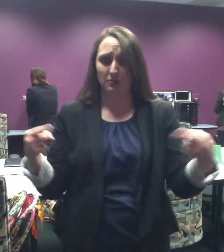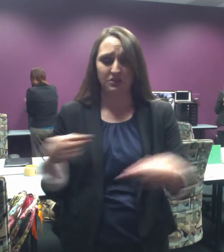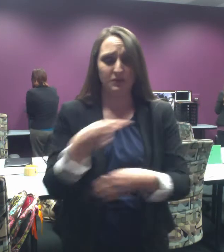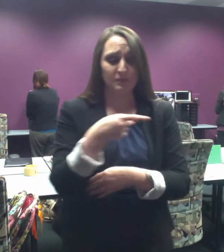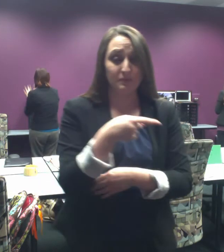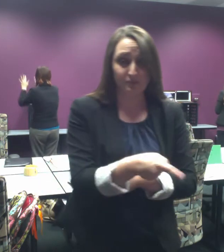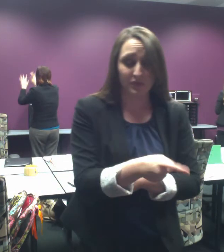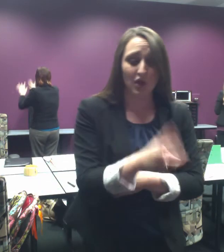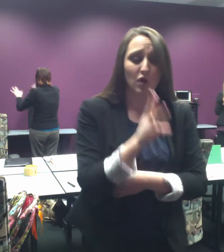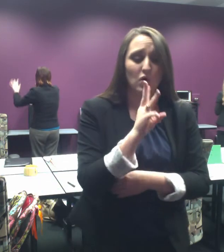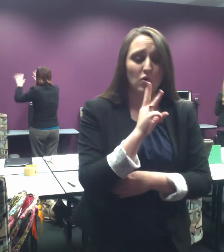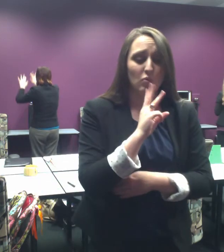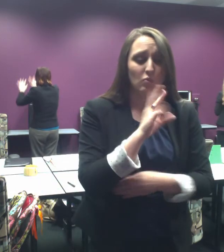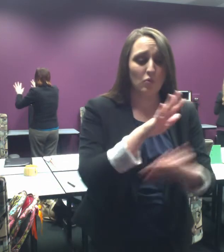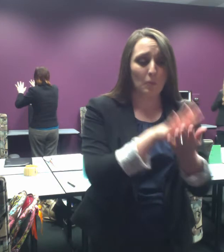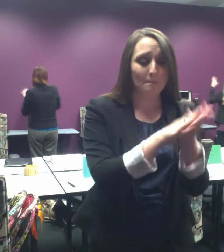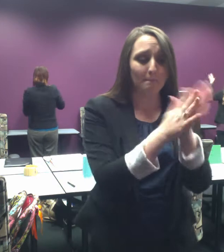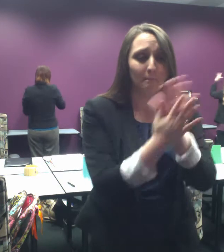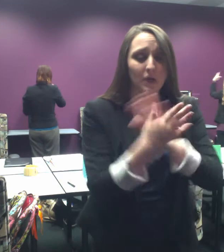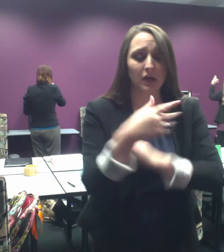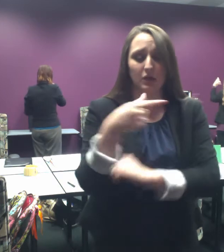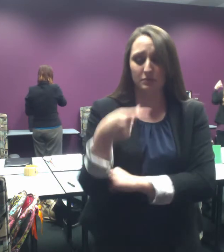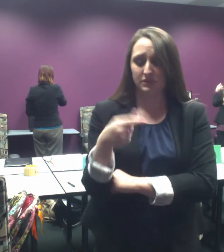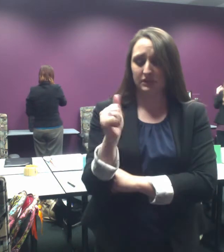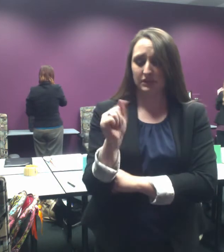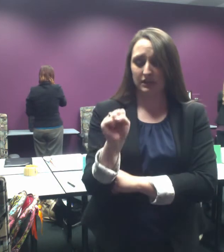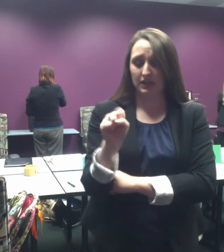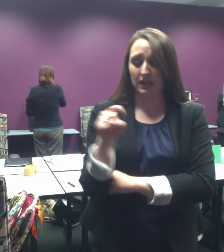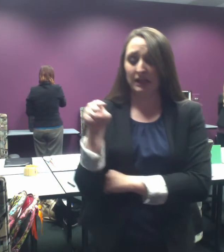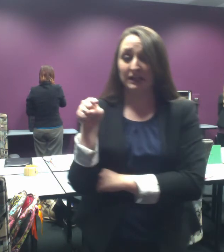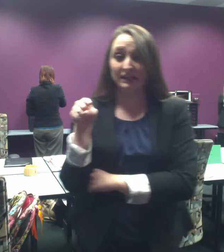in the gaseous form and convert that into water in the liquid form.